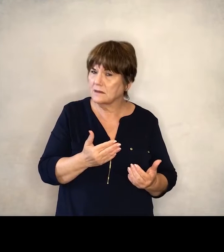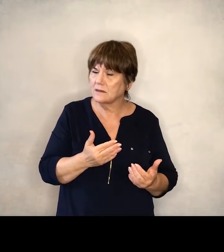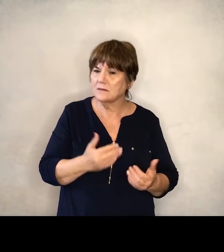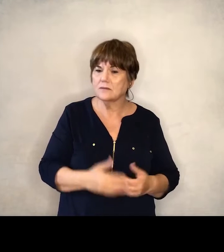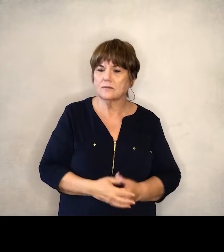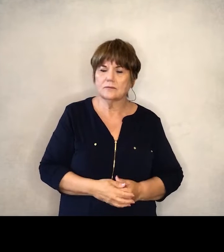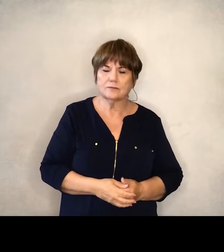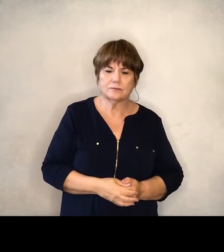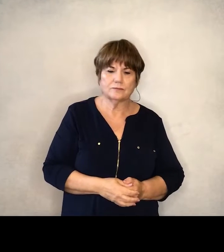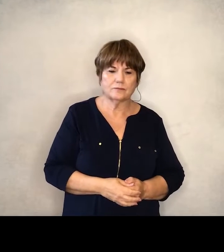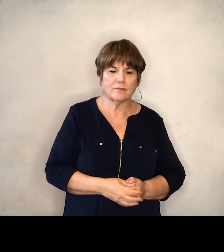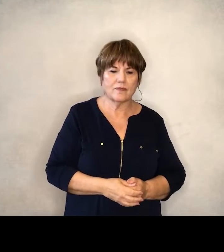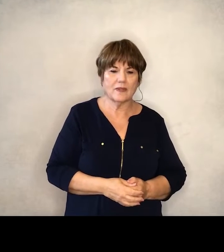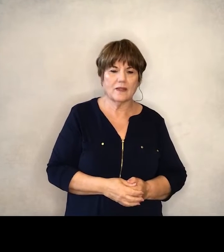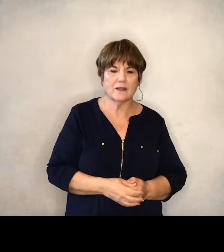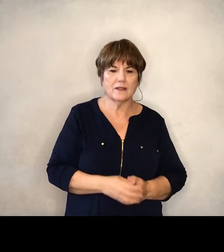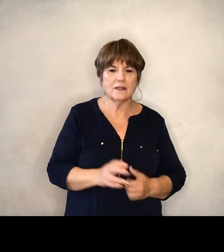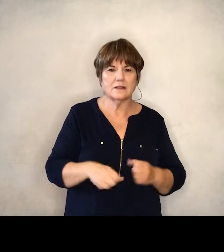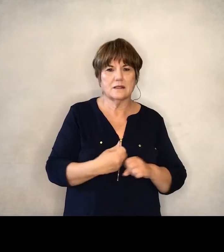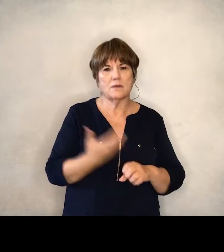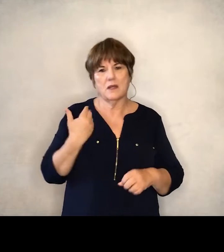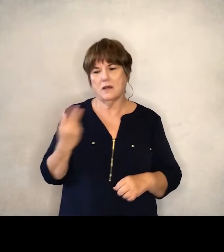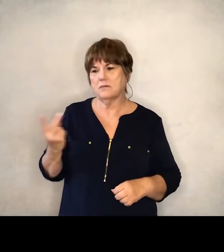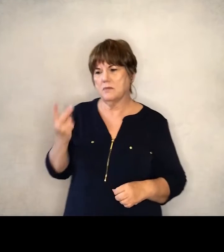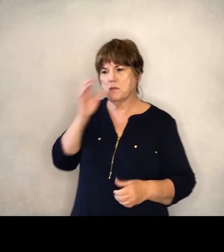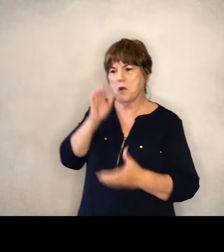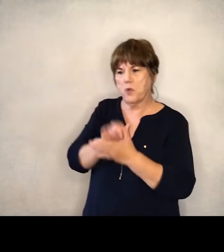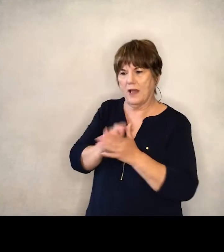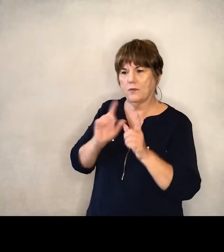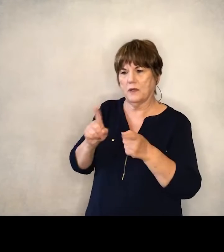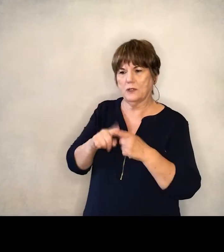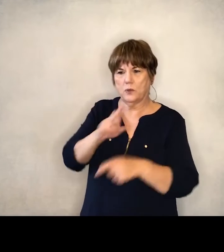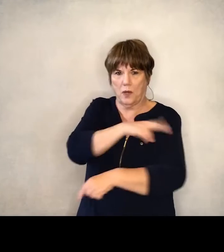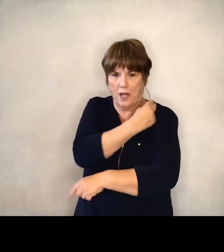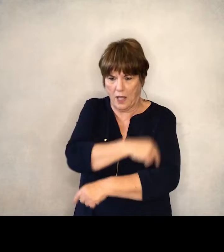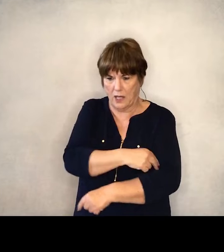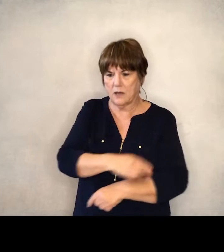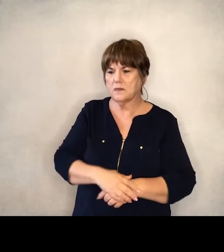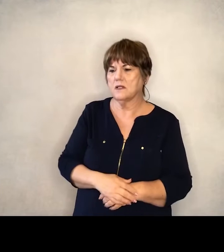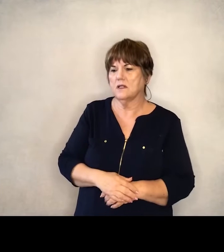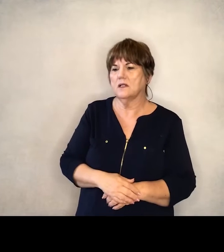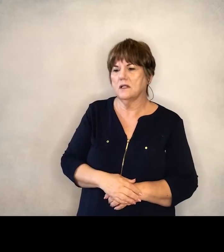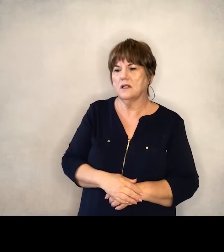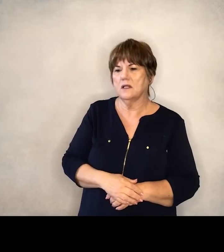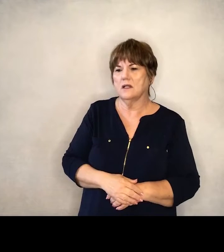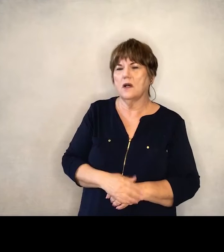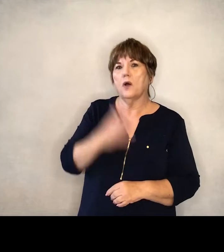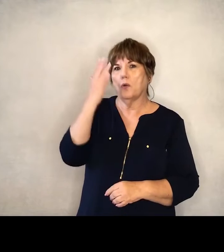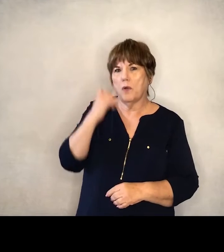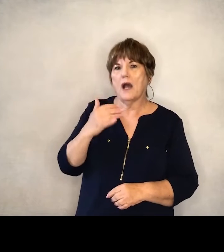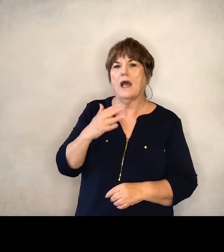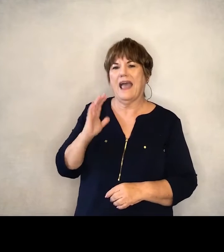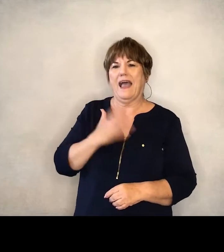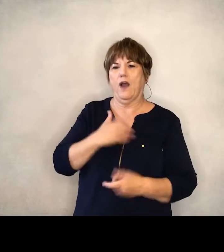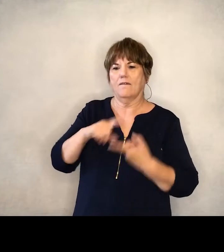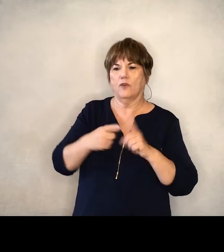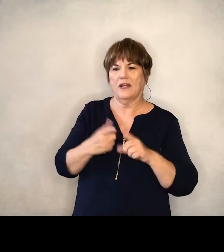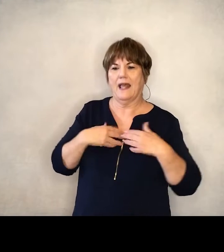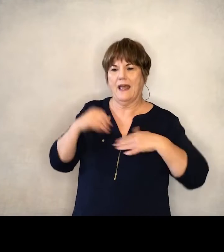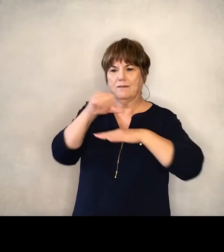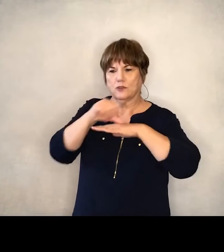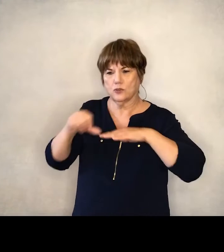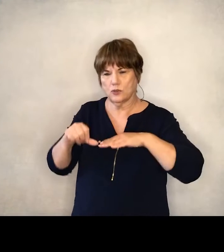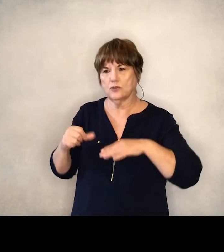Some years ago, Carol and I were in a hospital and we were waiting while a friend was having surgery. And while we were